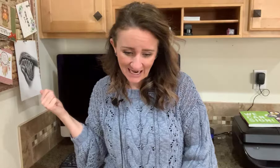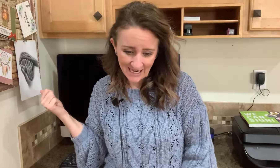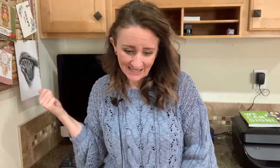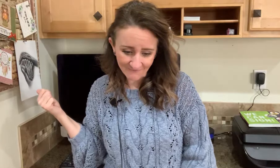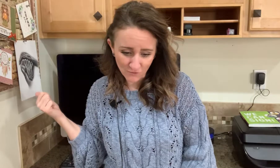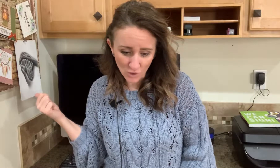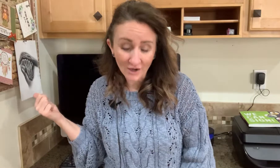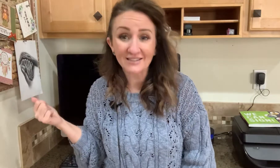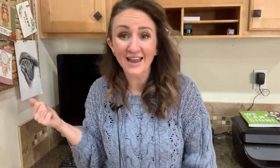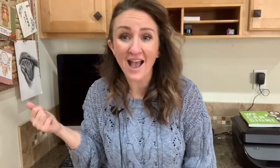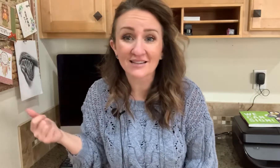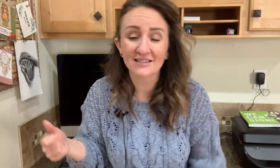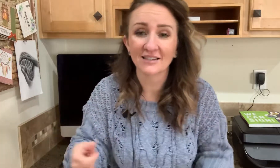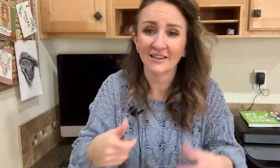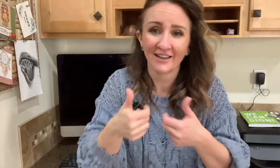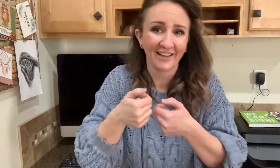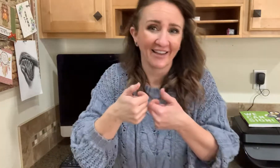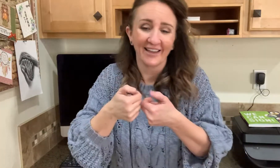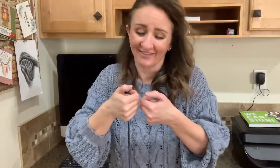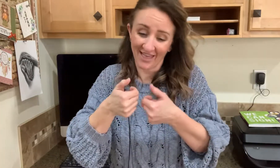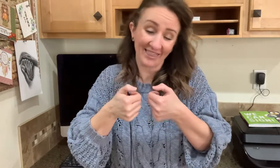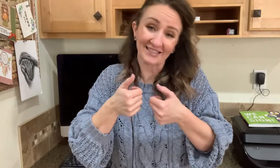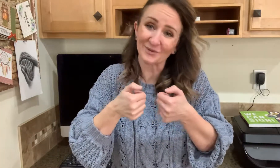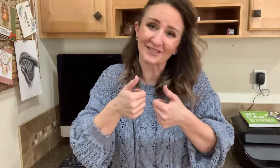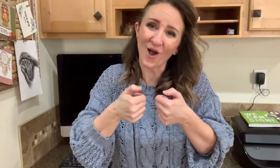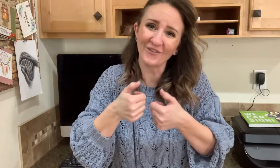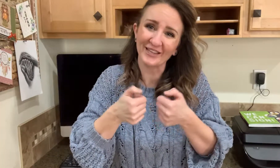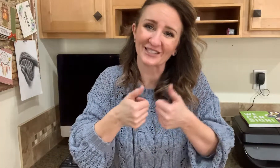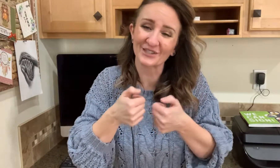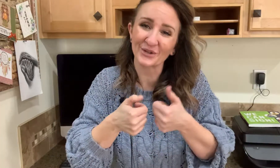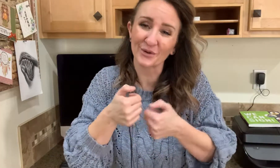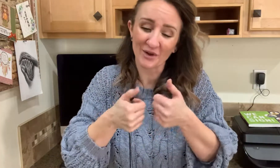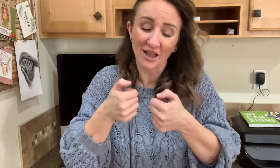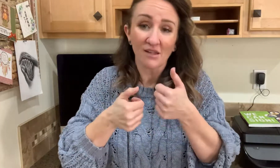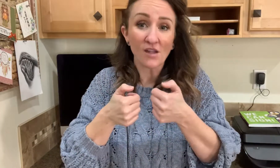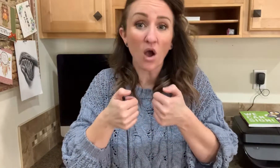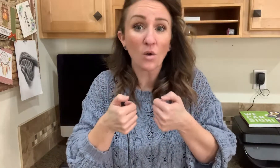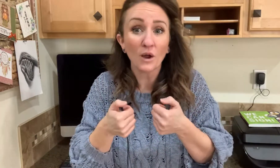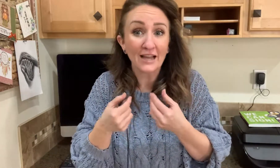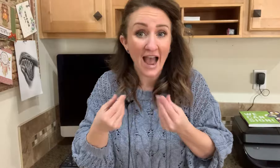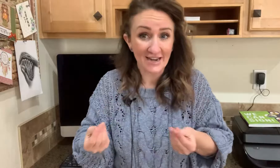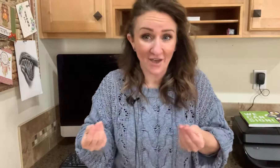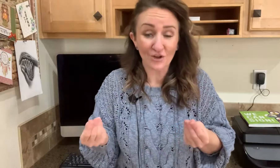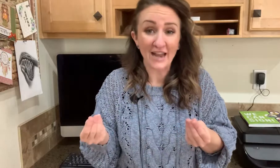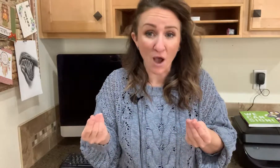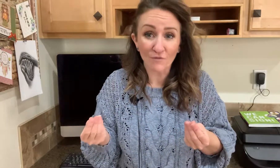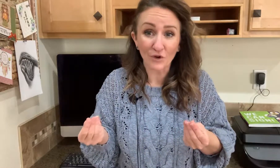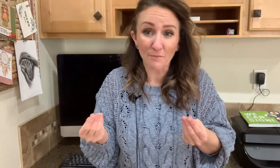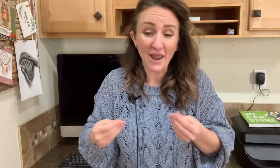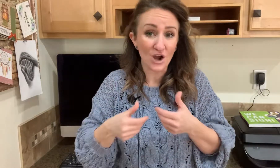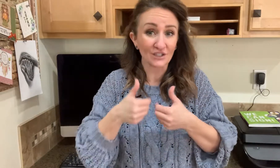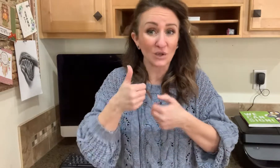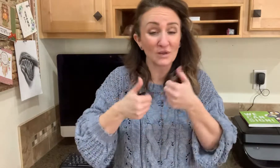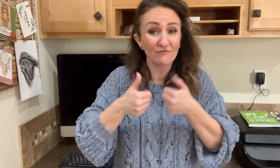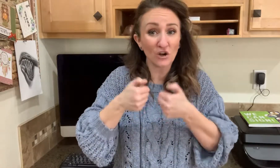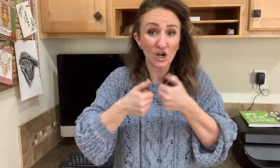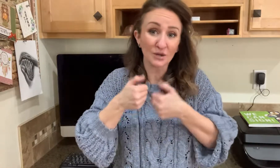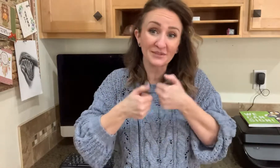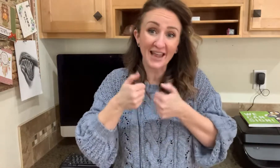sign for text. This one's obvious too. So another noun verb pair. So verb